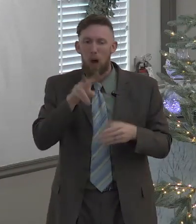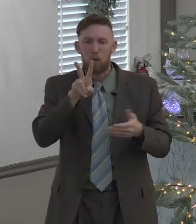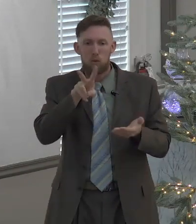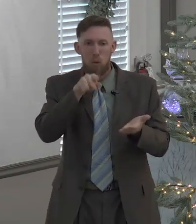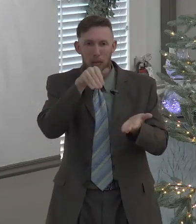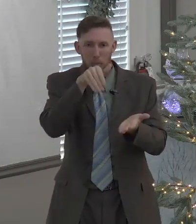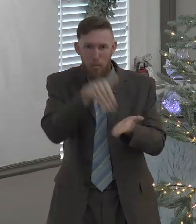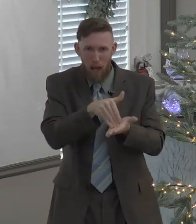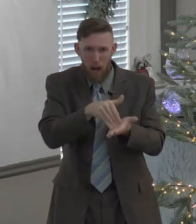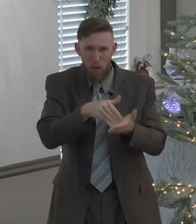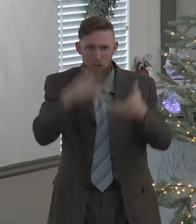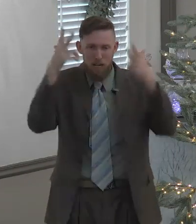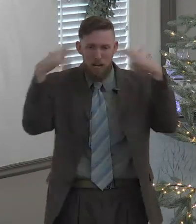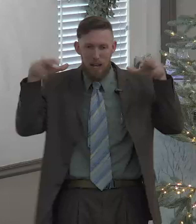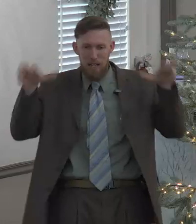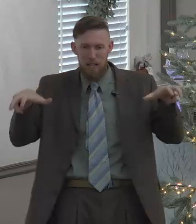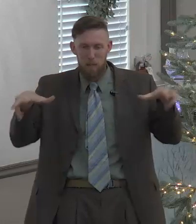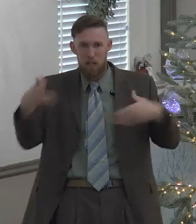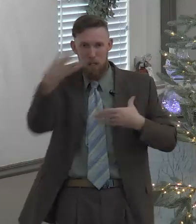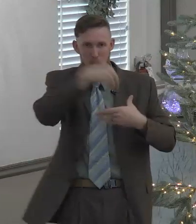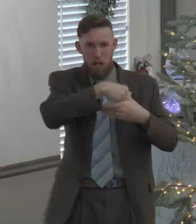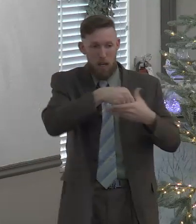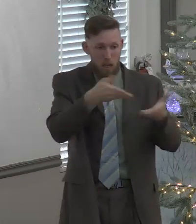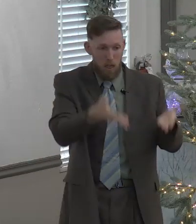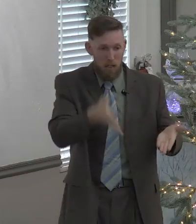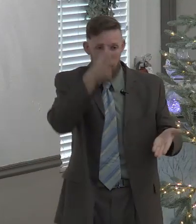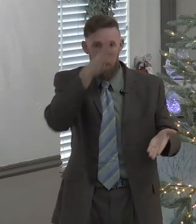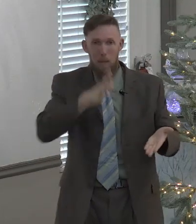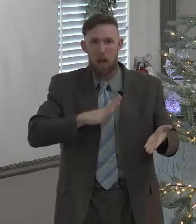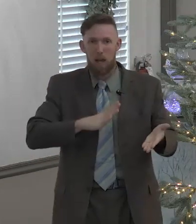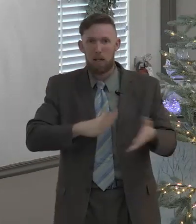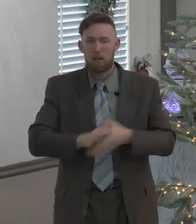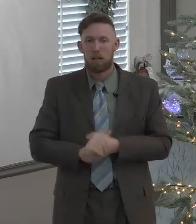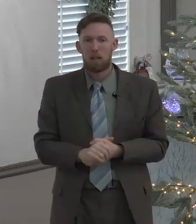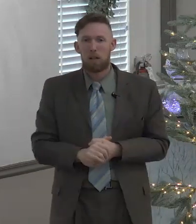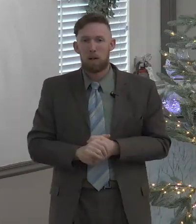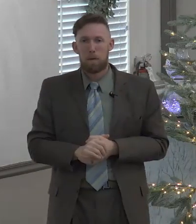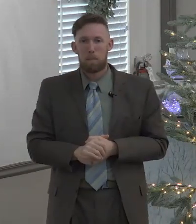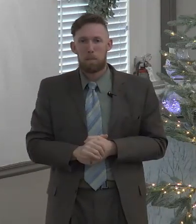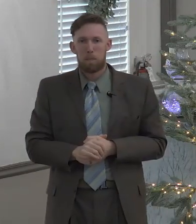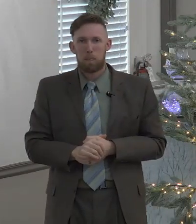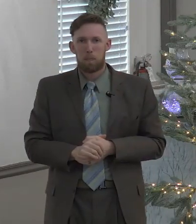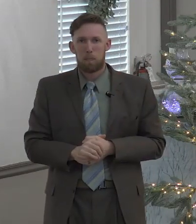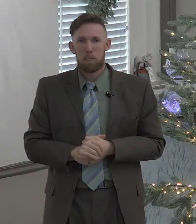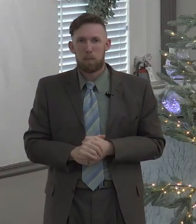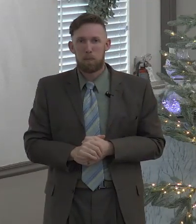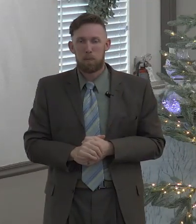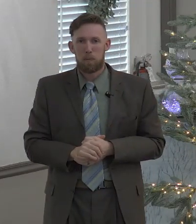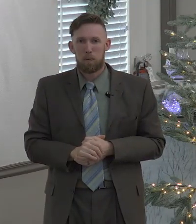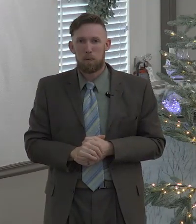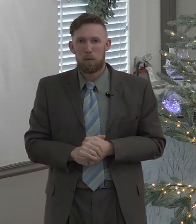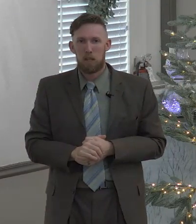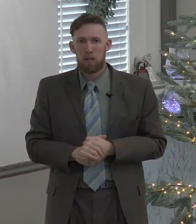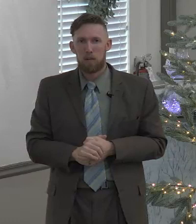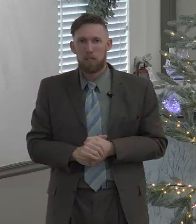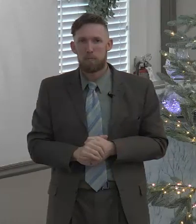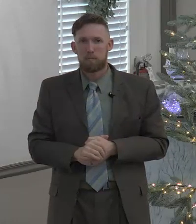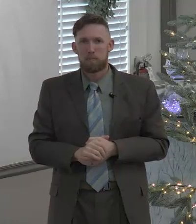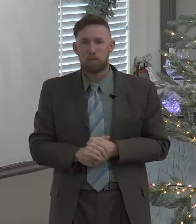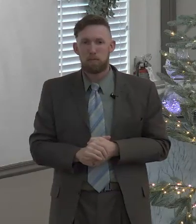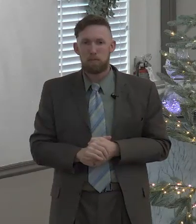many. We know there's at least 2,000 demons inside this one human being.